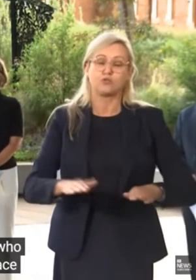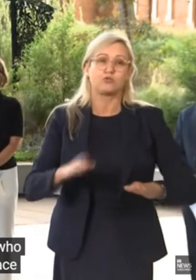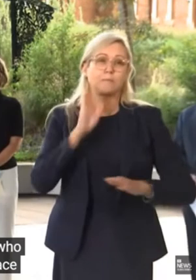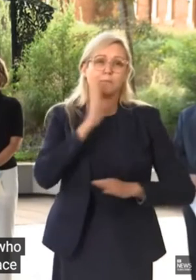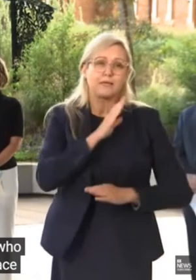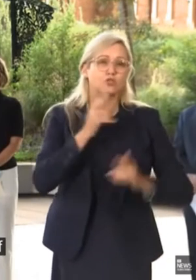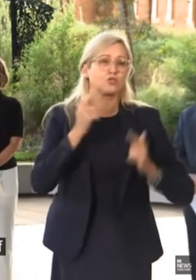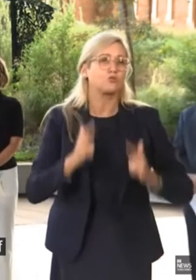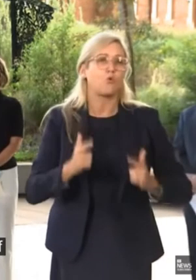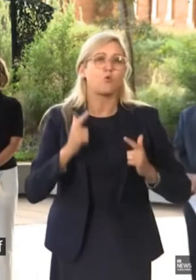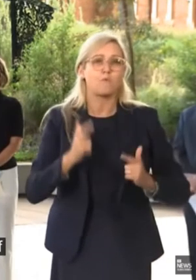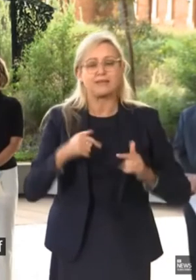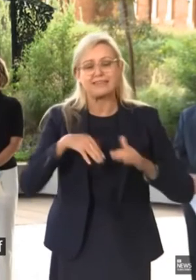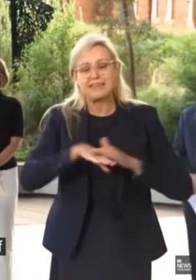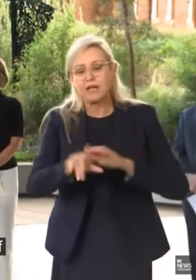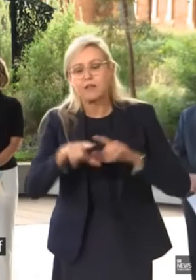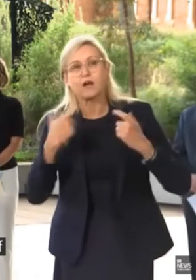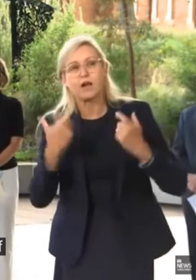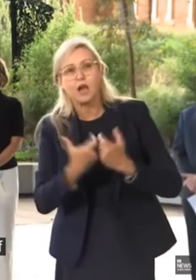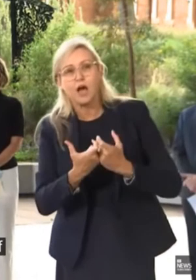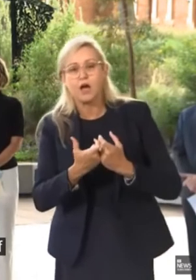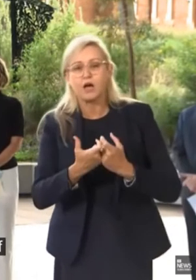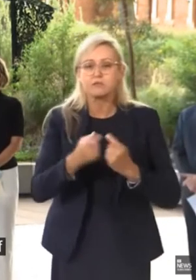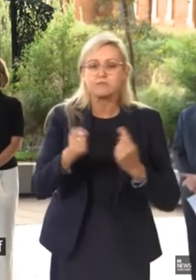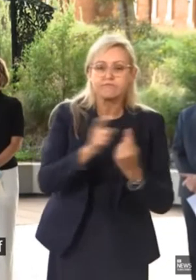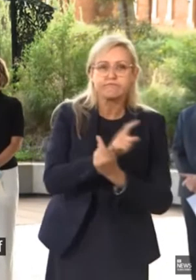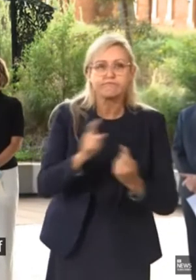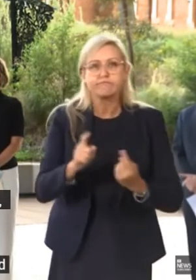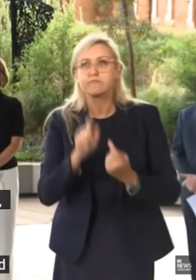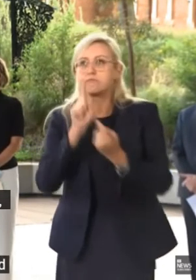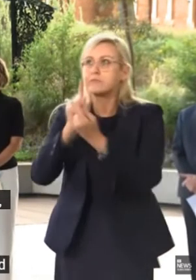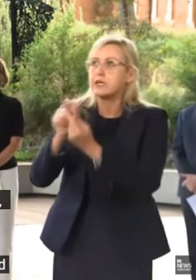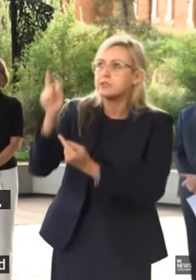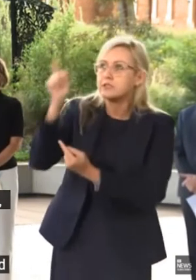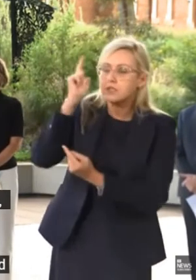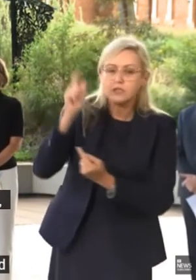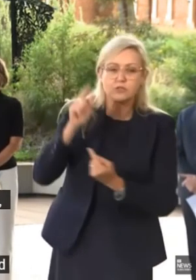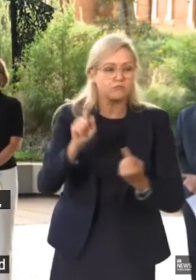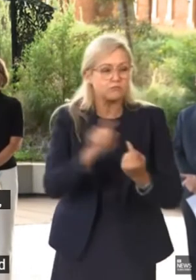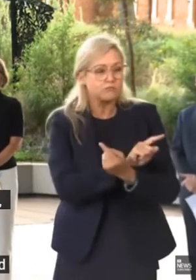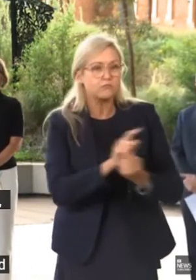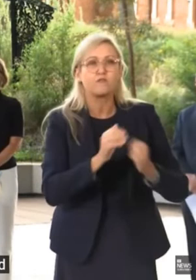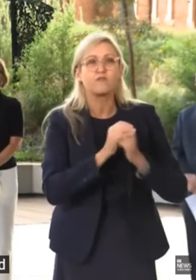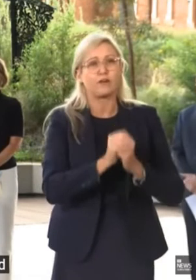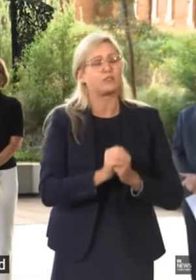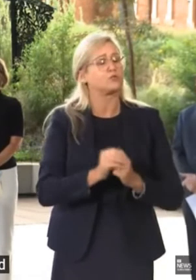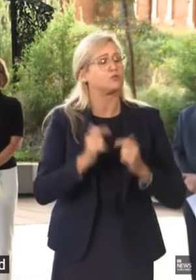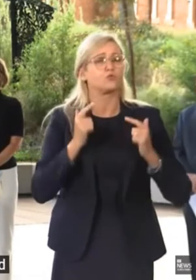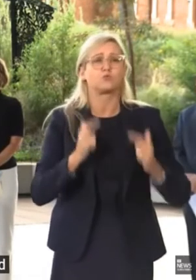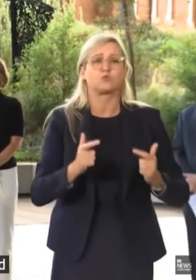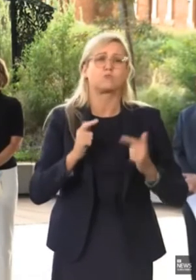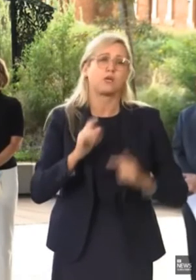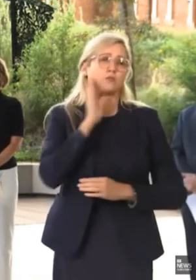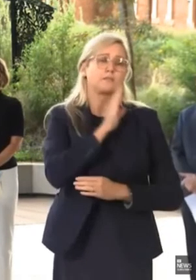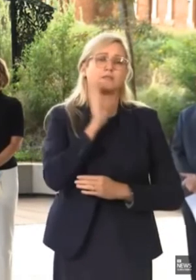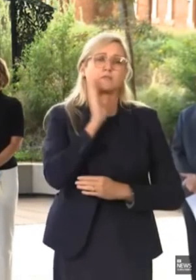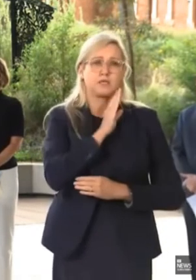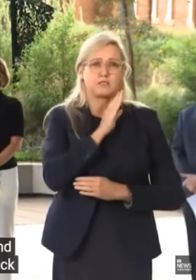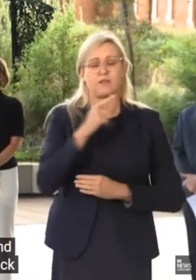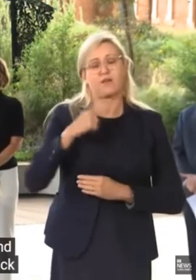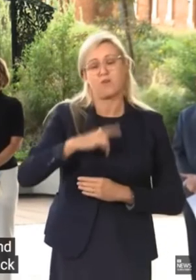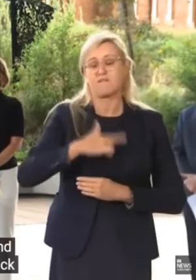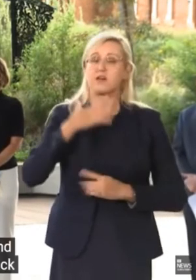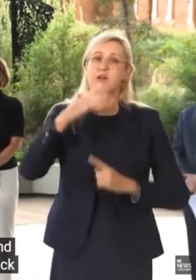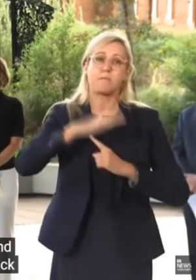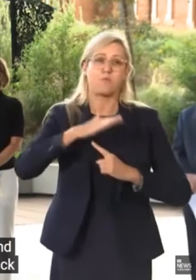of time. Some kids, up to a quarter of their schooling, they have missed during this period, and it's essential we get them back into school. I want to once